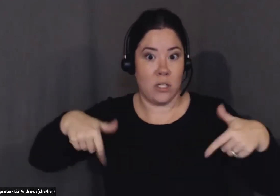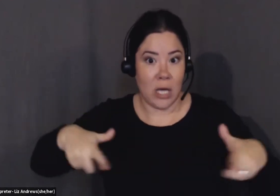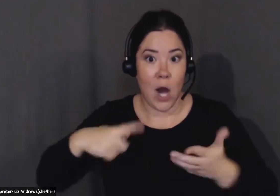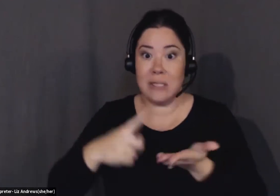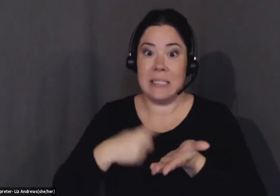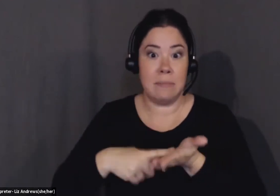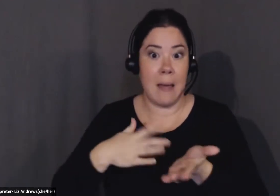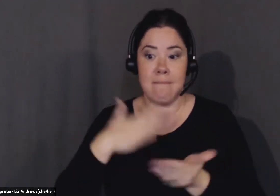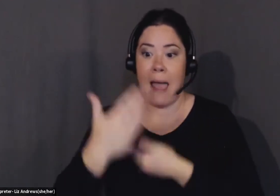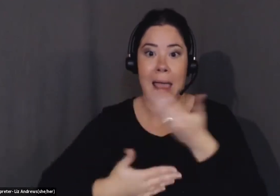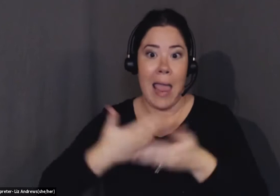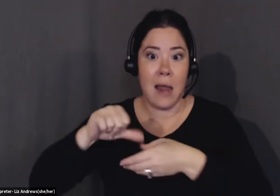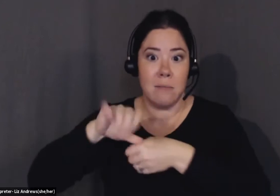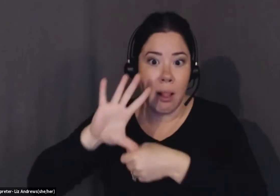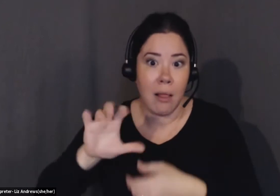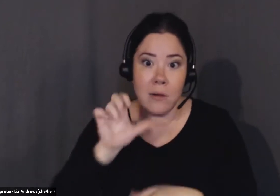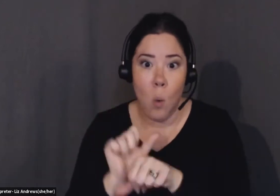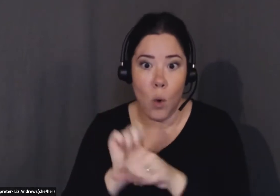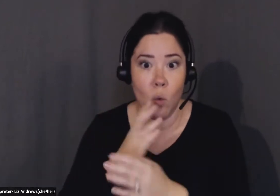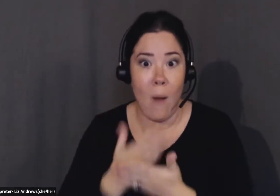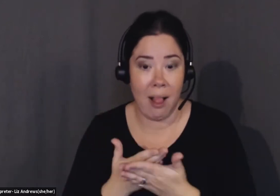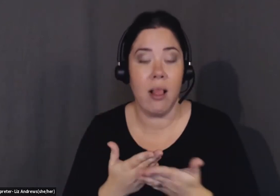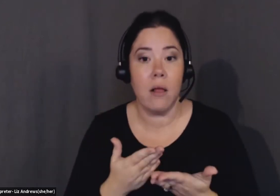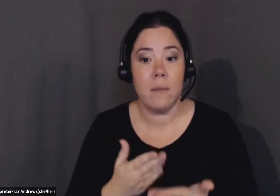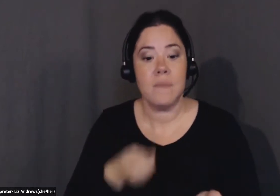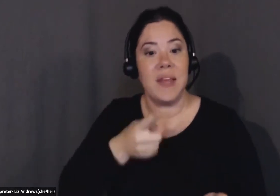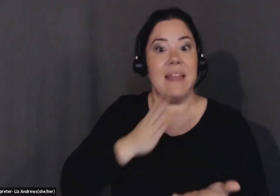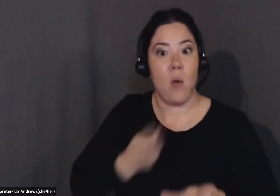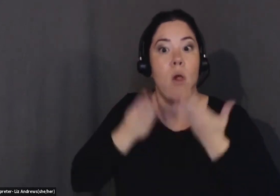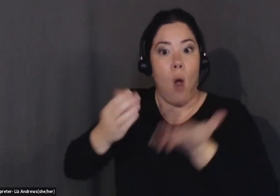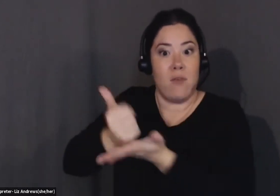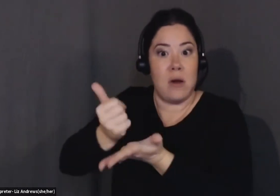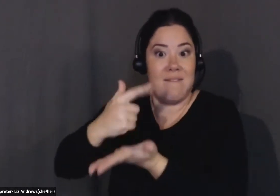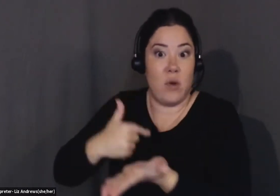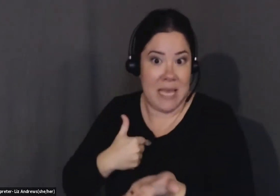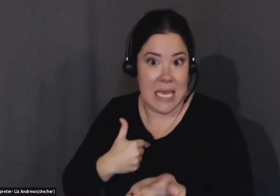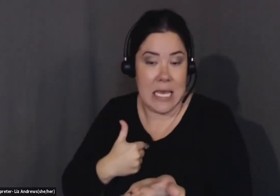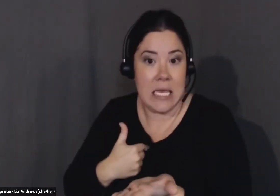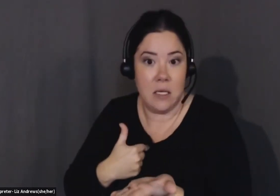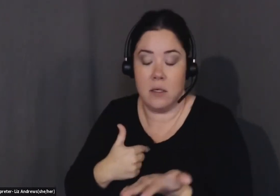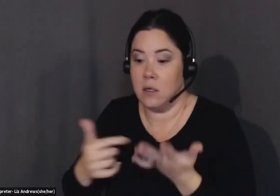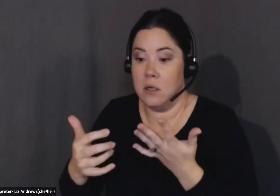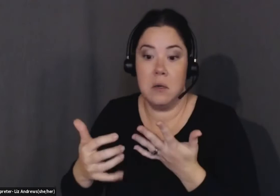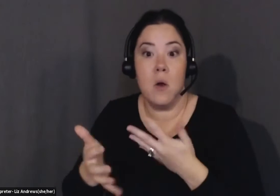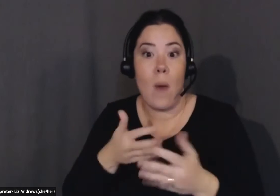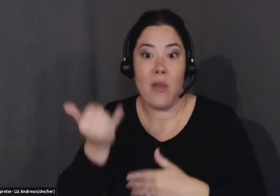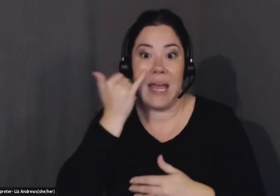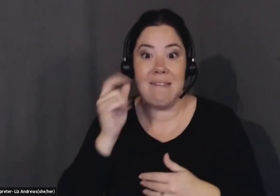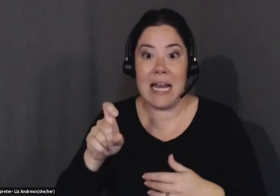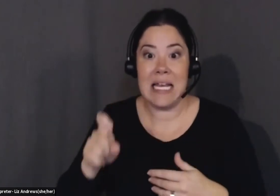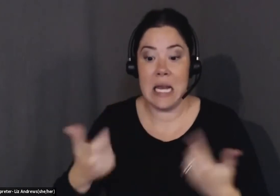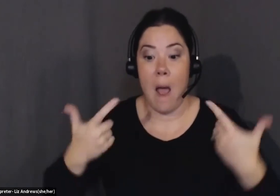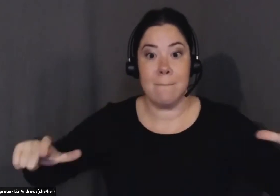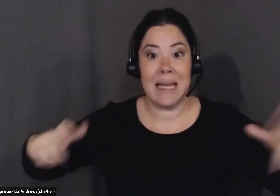that well. They will offer any accommodation to me, whether it be a big enough space for me in my